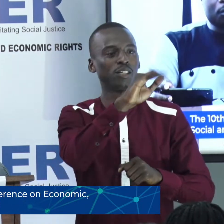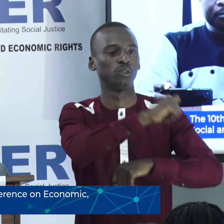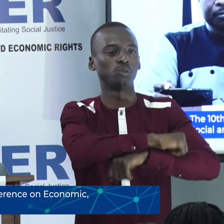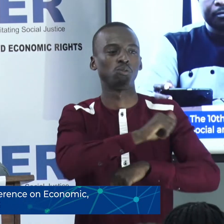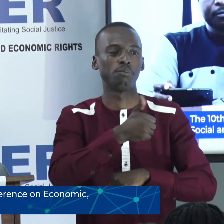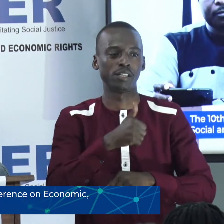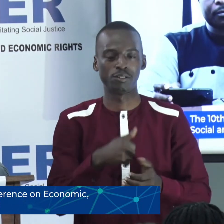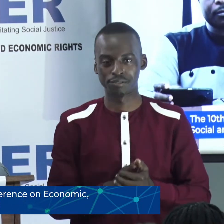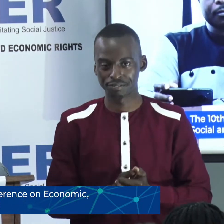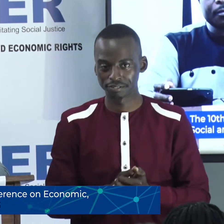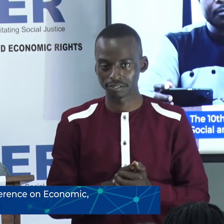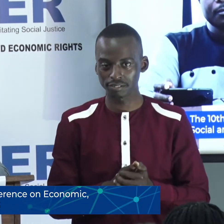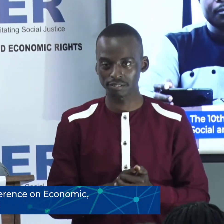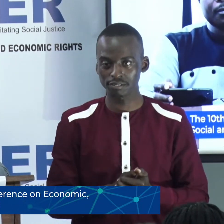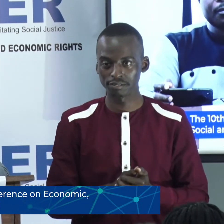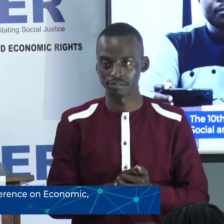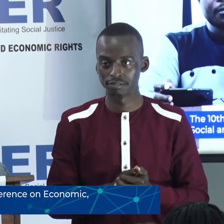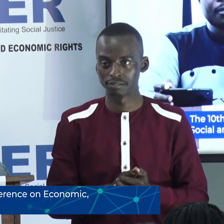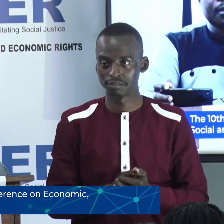school.